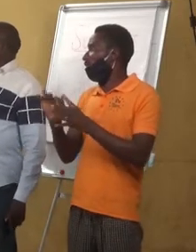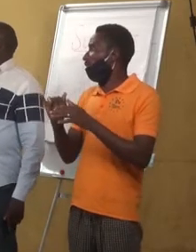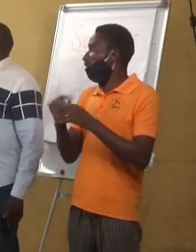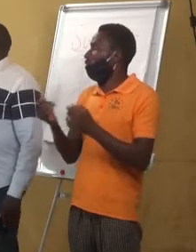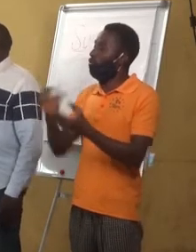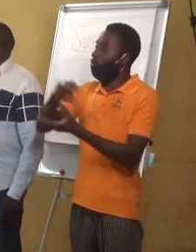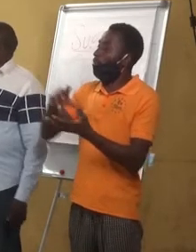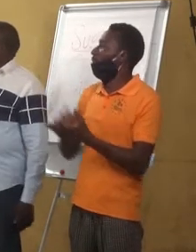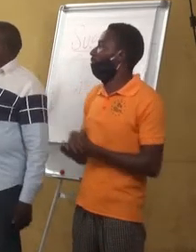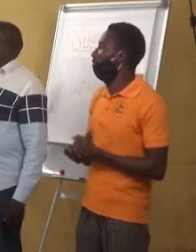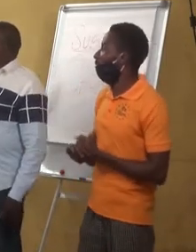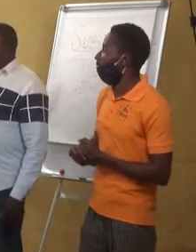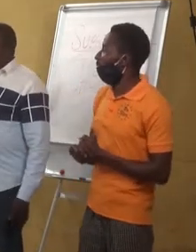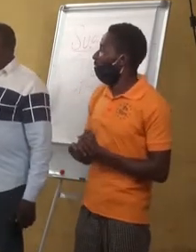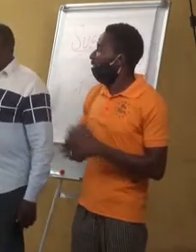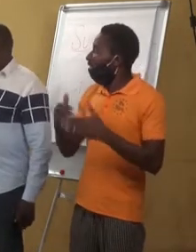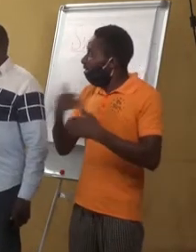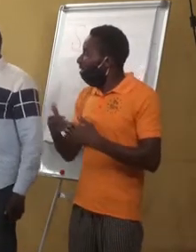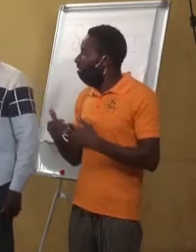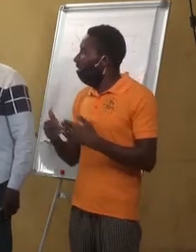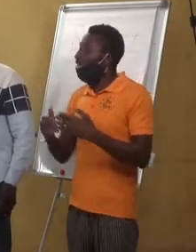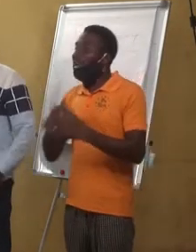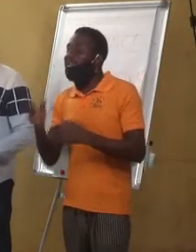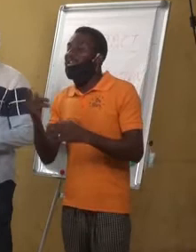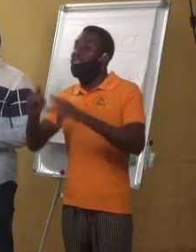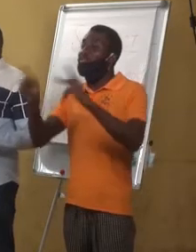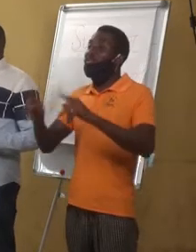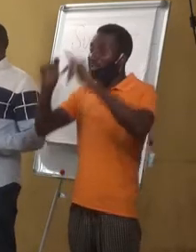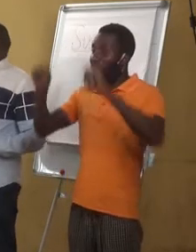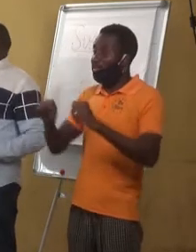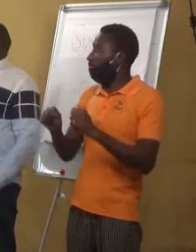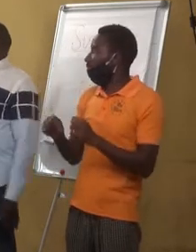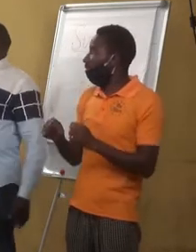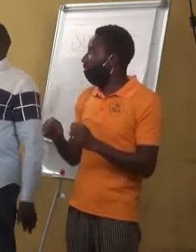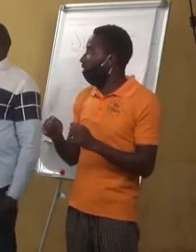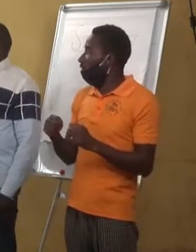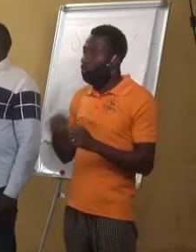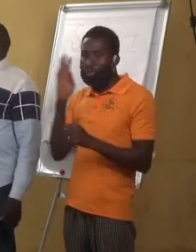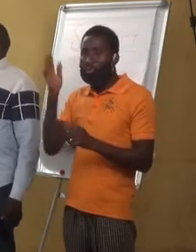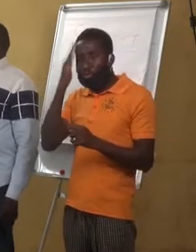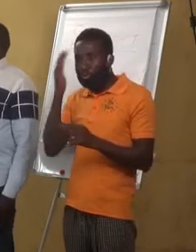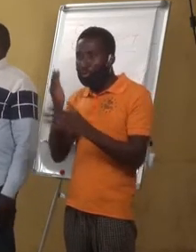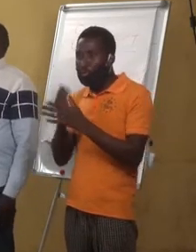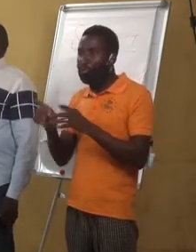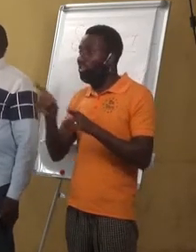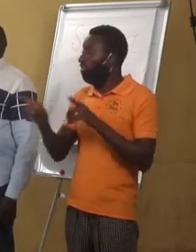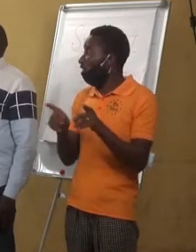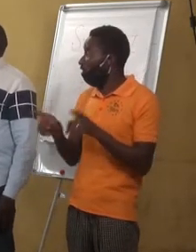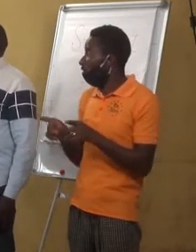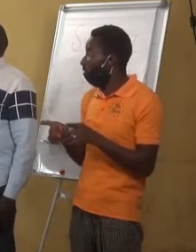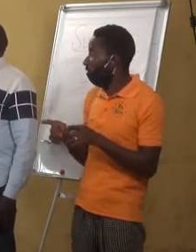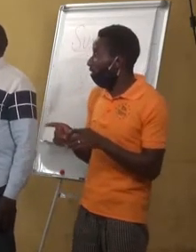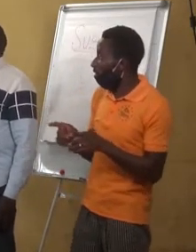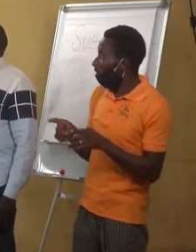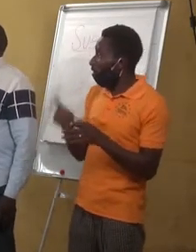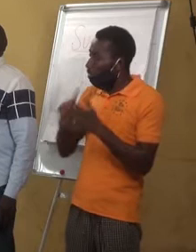after the periodic table, it will be important for us to look at major key definitions whenever we are talking about valence